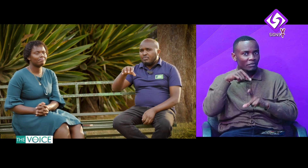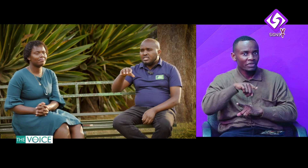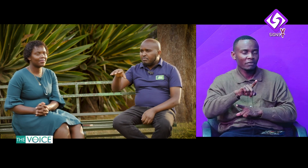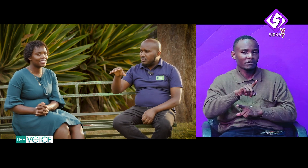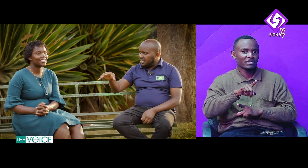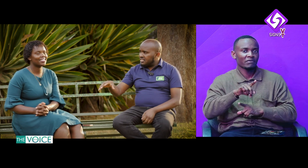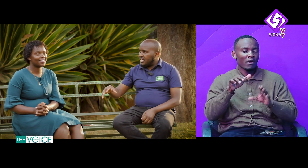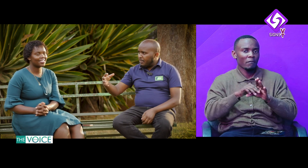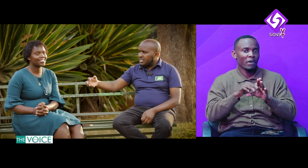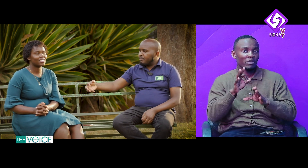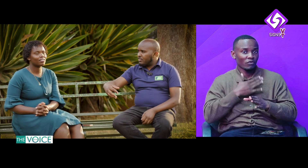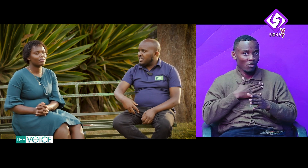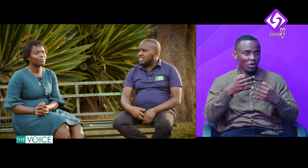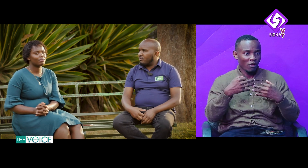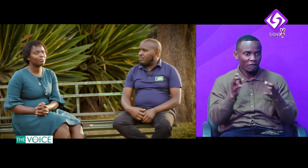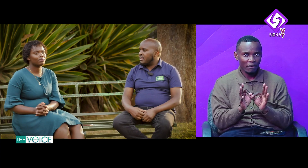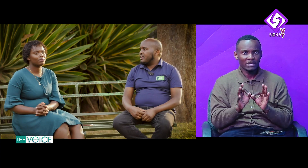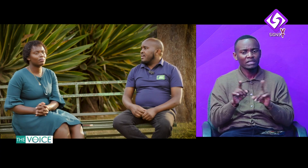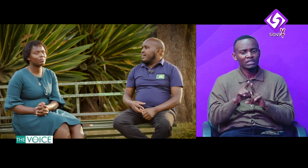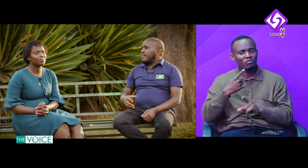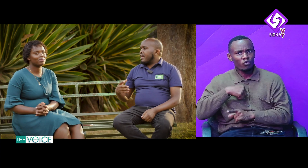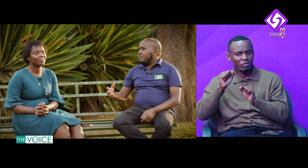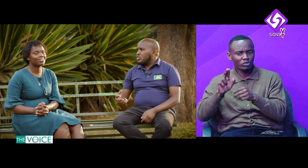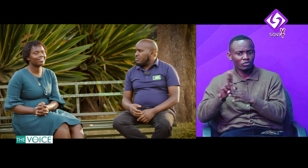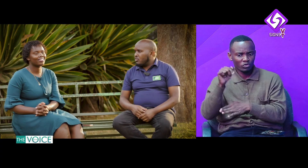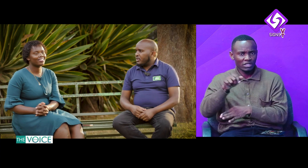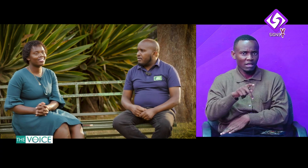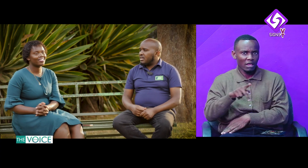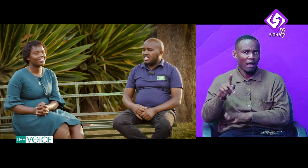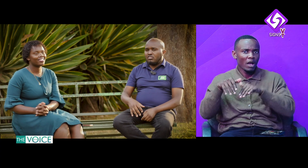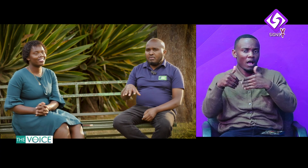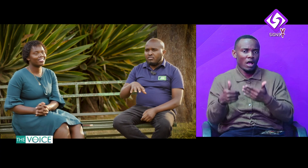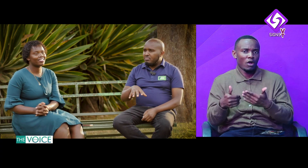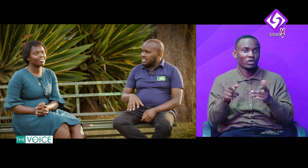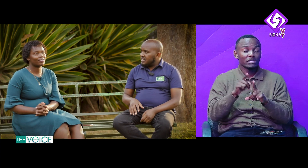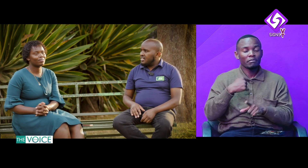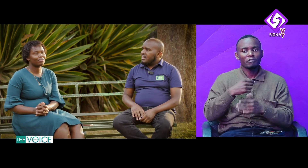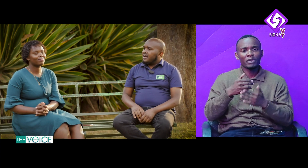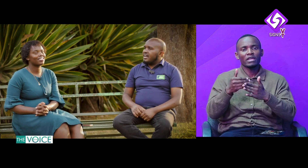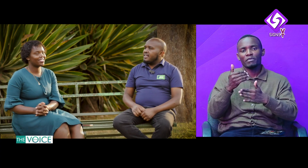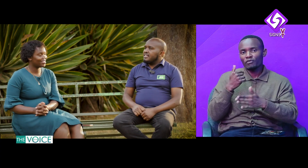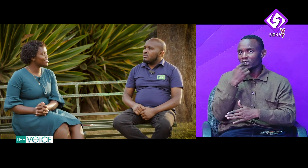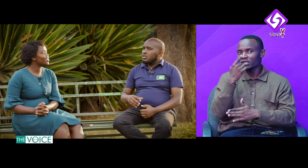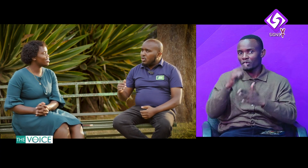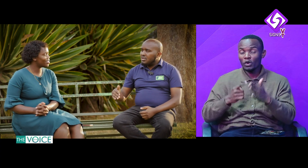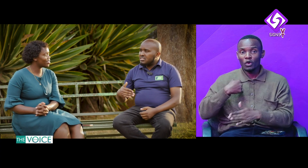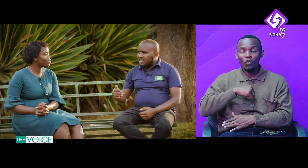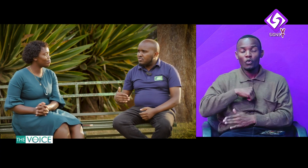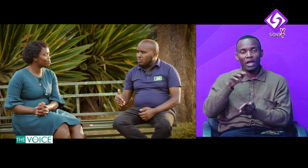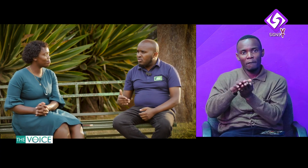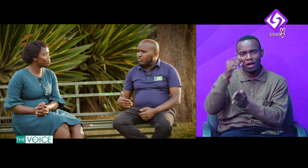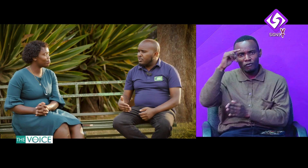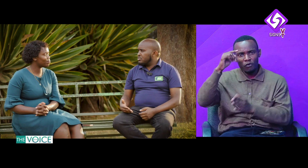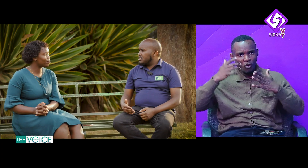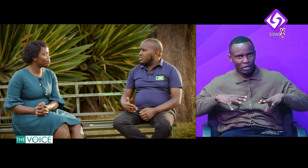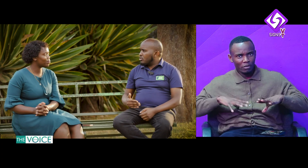How can we jump on this and make them part of the KCB family? And like I mentioned before, we are a bank that's for people for better. And we always strive